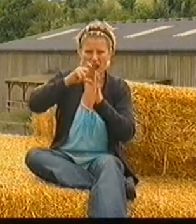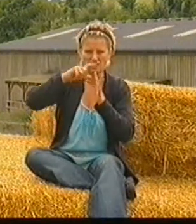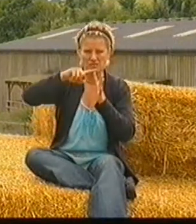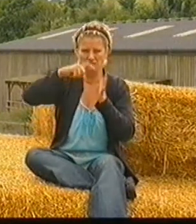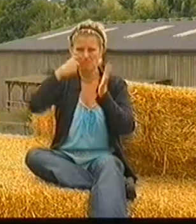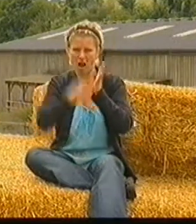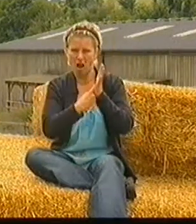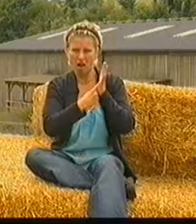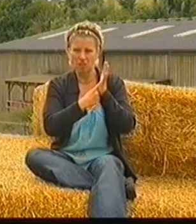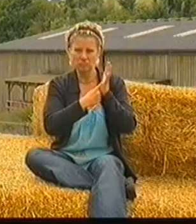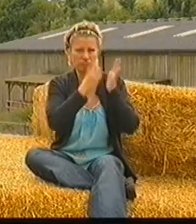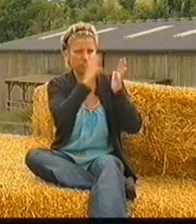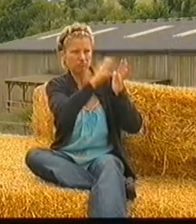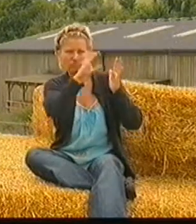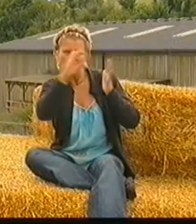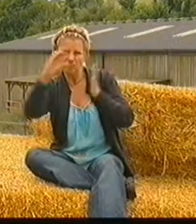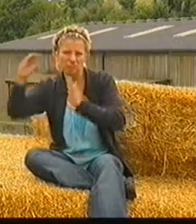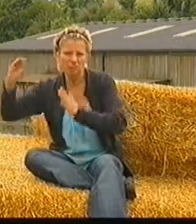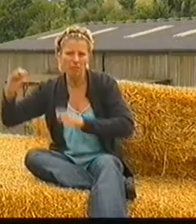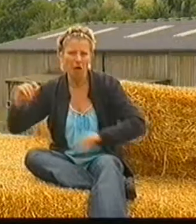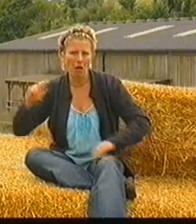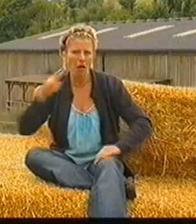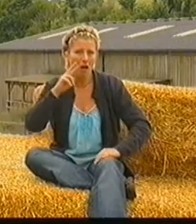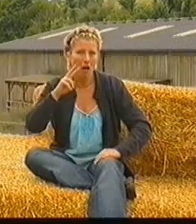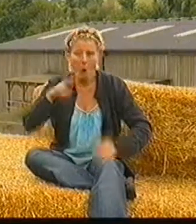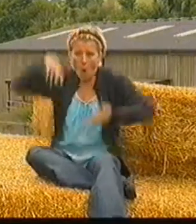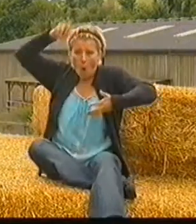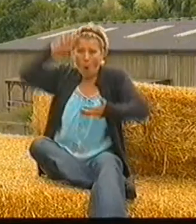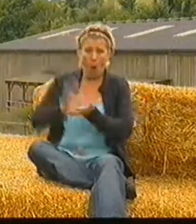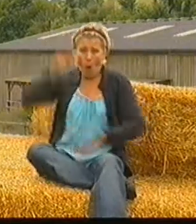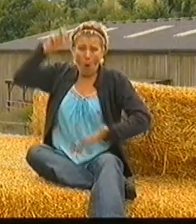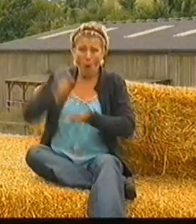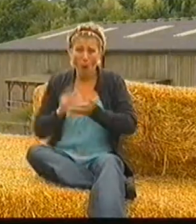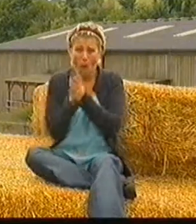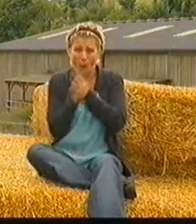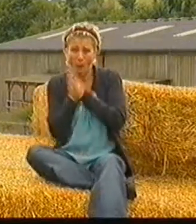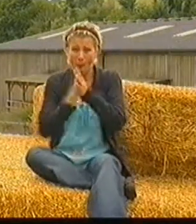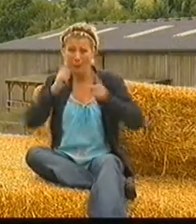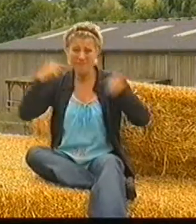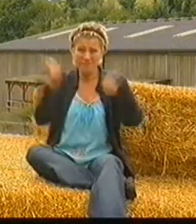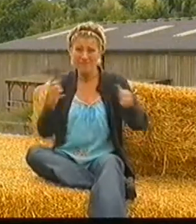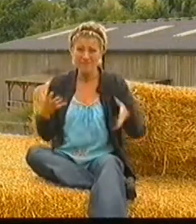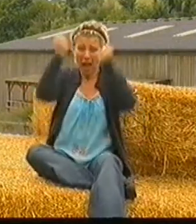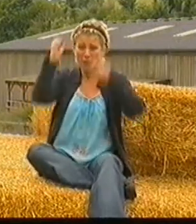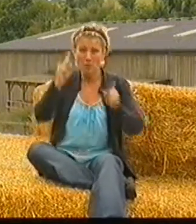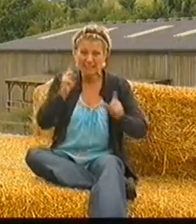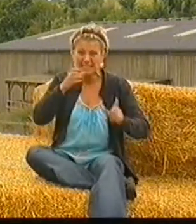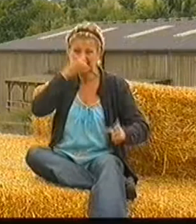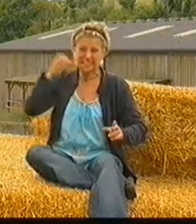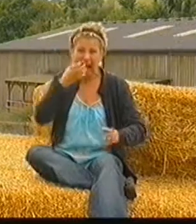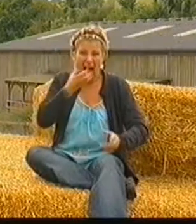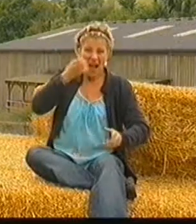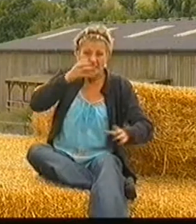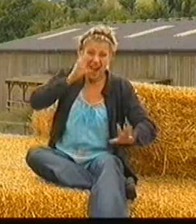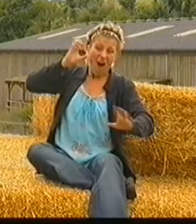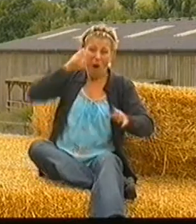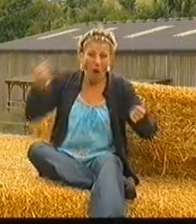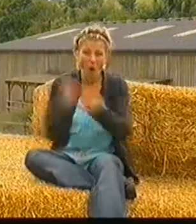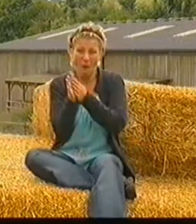cider. The smallest fox leapt high in the air. "Oh, Dad!" he cried out. "Look what we've found! It's